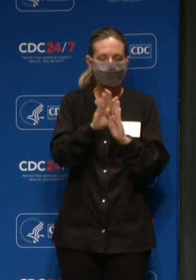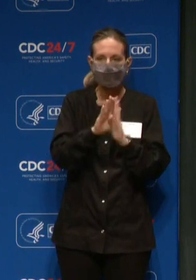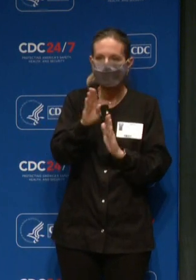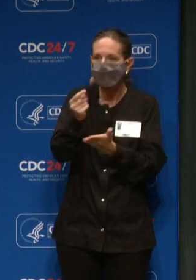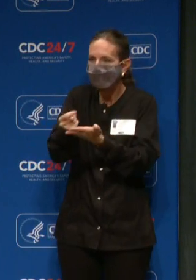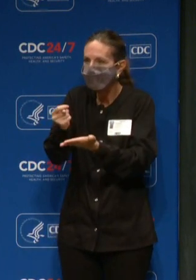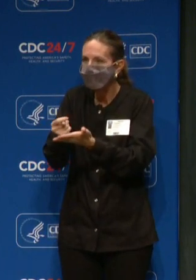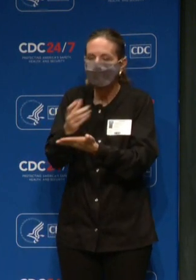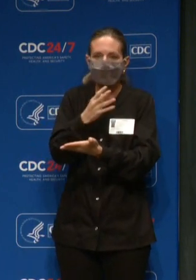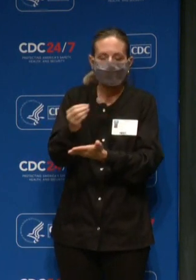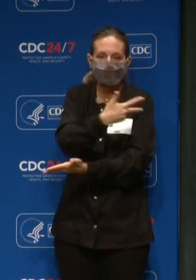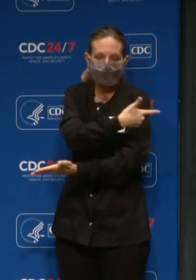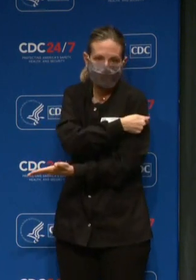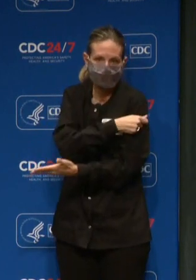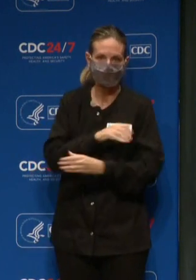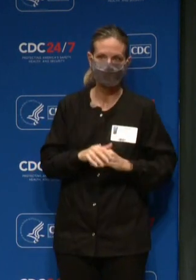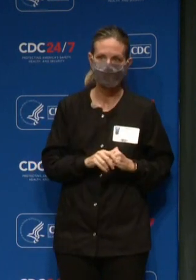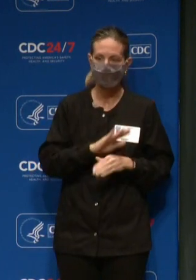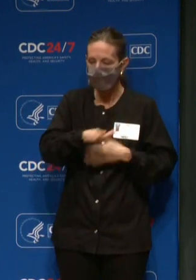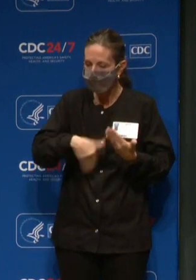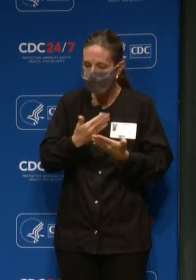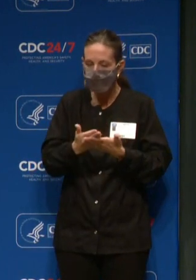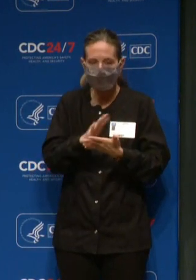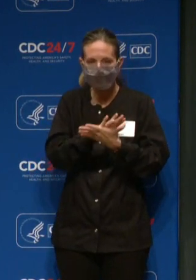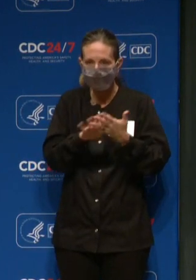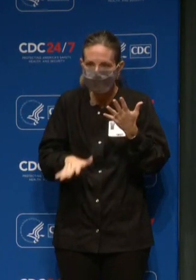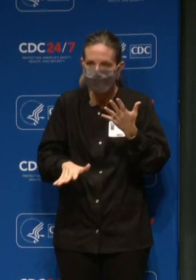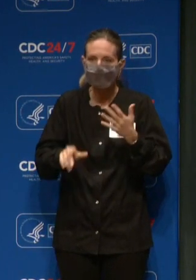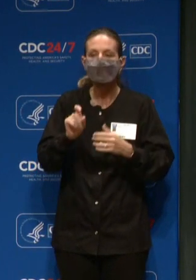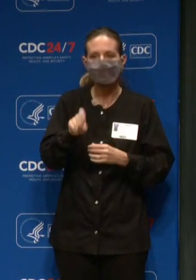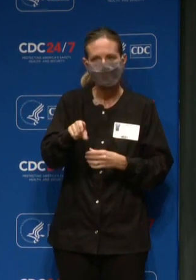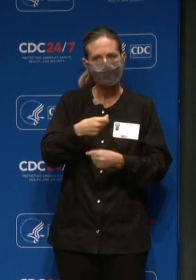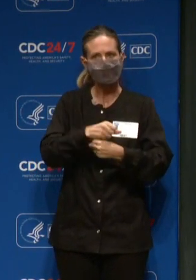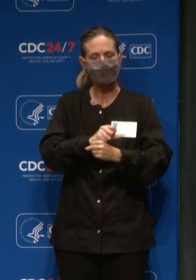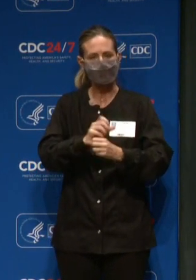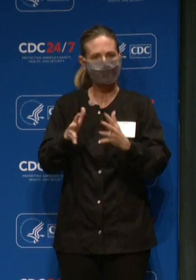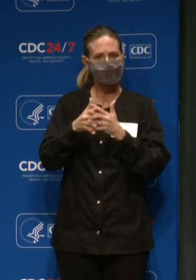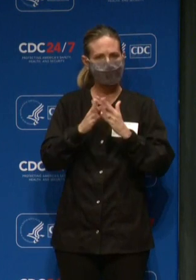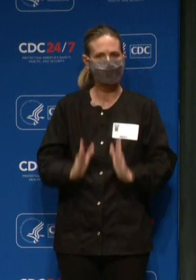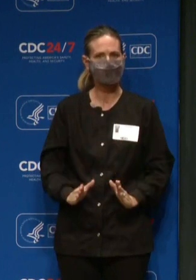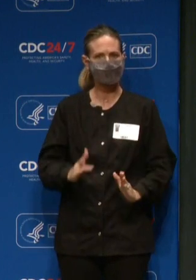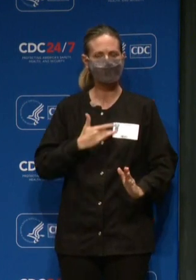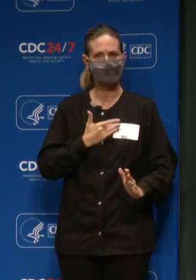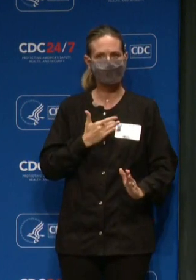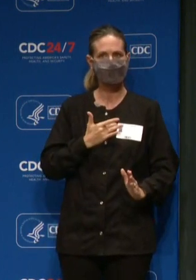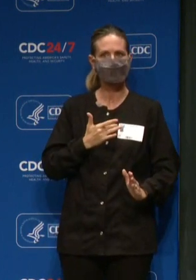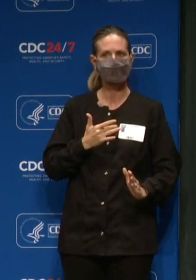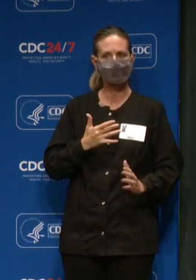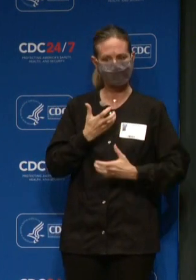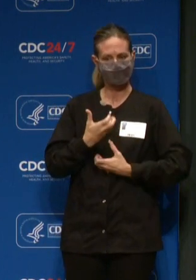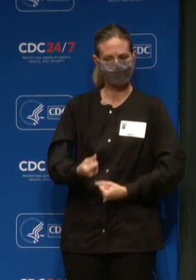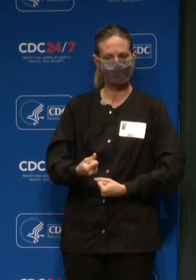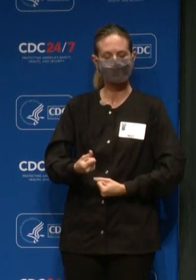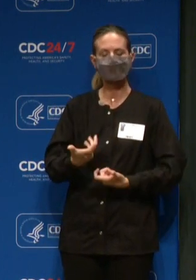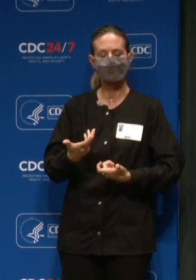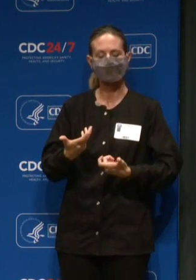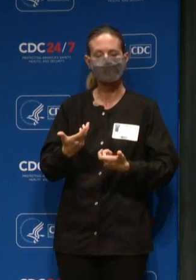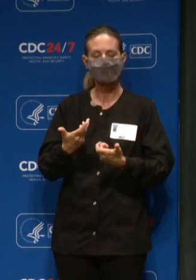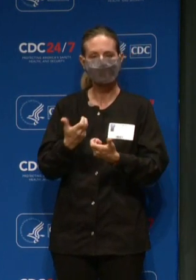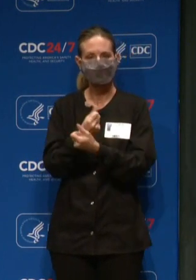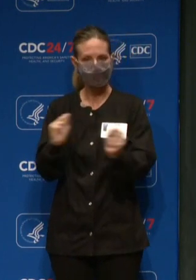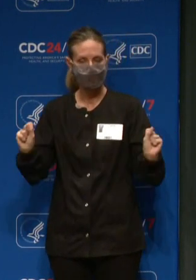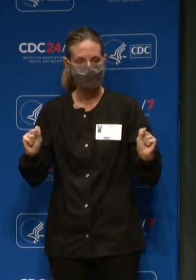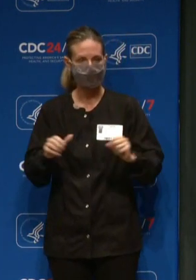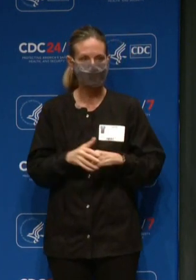and vaccines. All of those elements of process should reassure the American people that when a vaccine or therapeutic comes out with